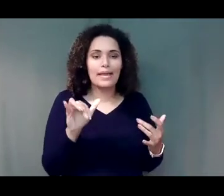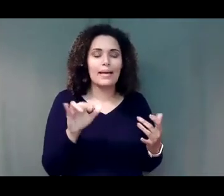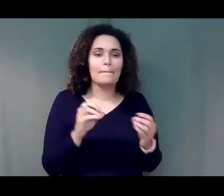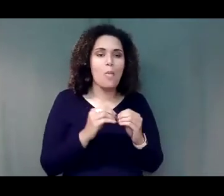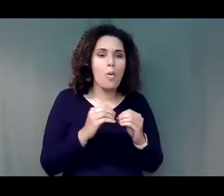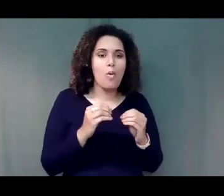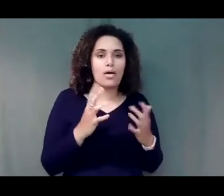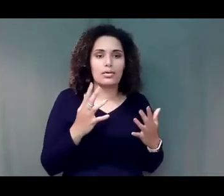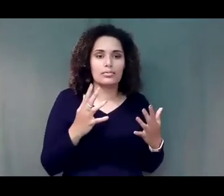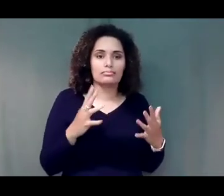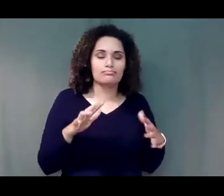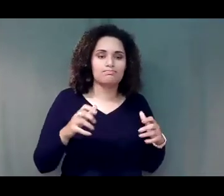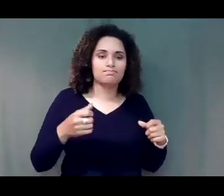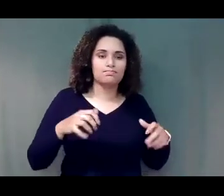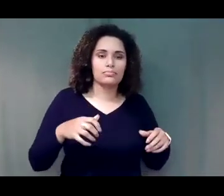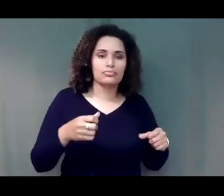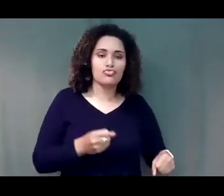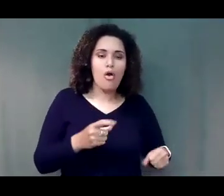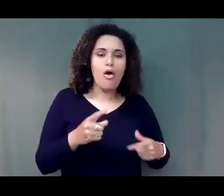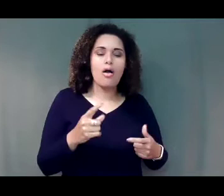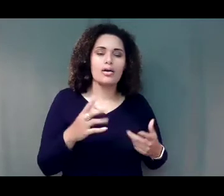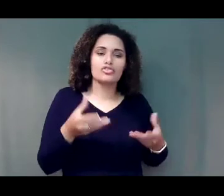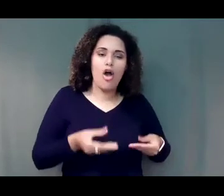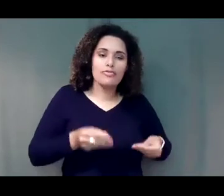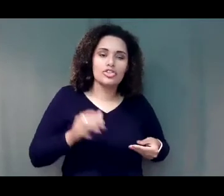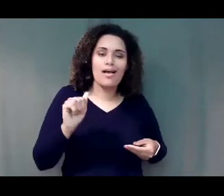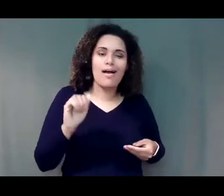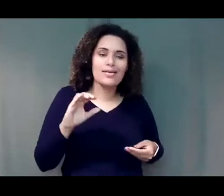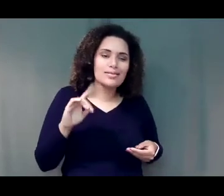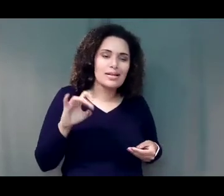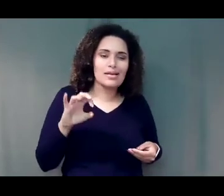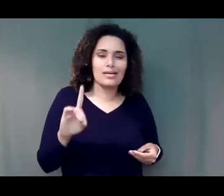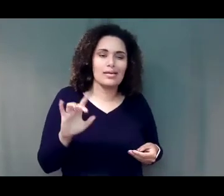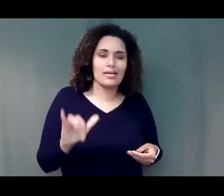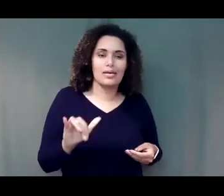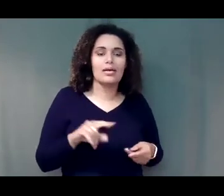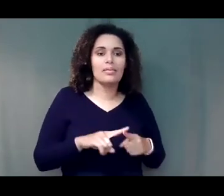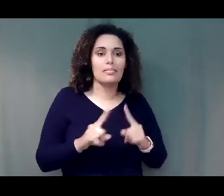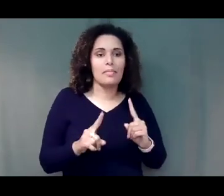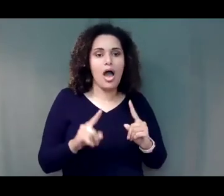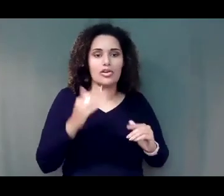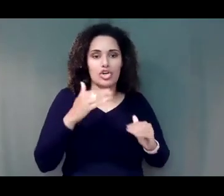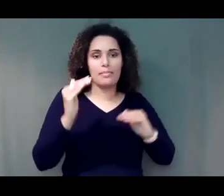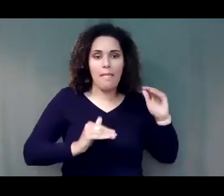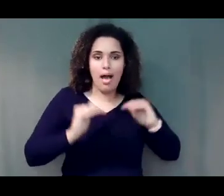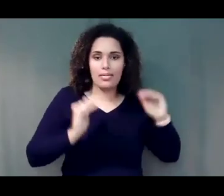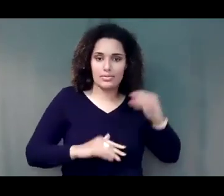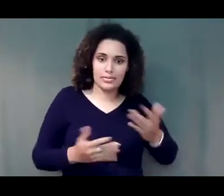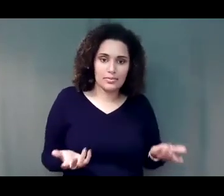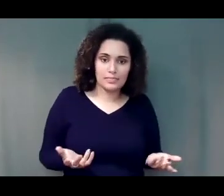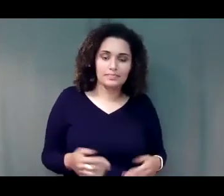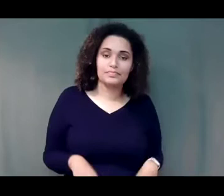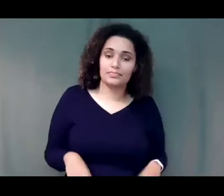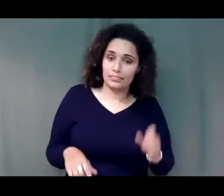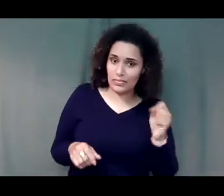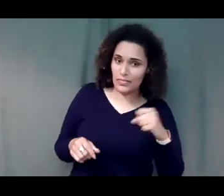body to the wine, a little softer acidity, but still really good balance of in the wine. So, yeah. And there was an